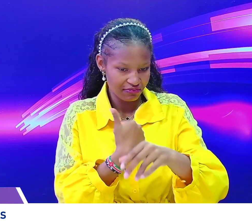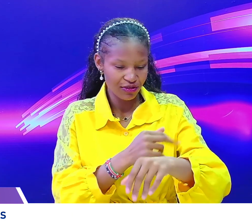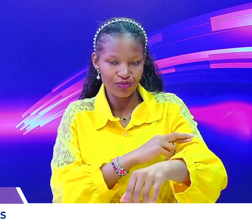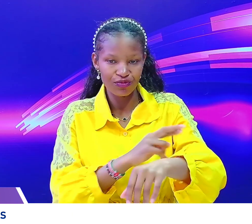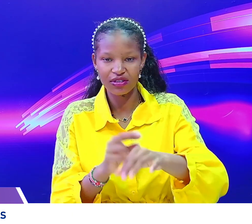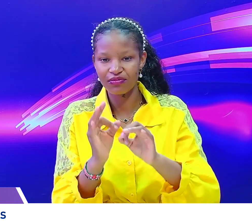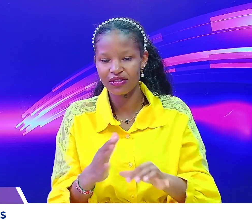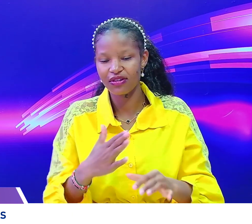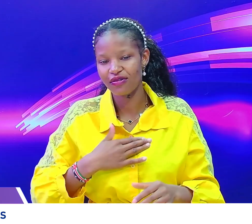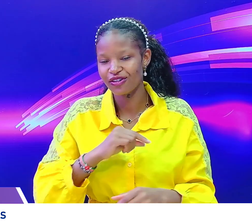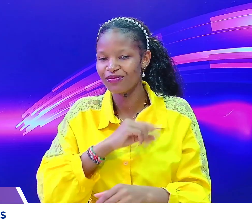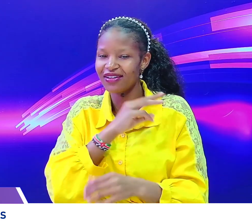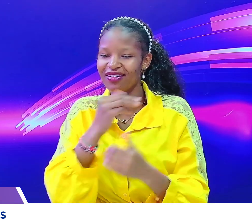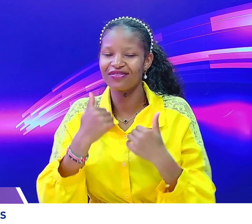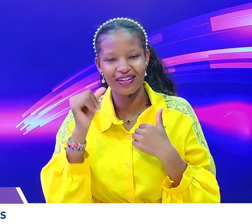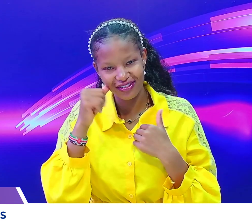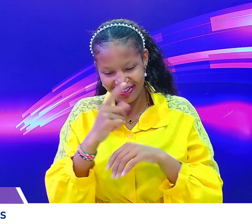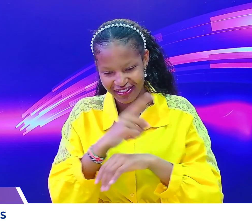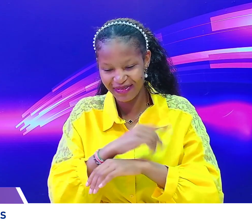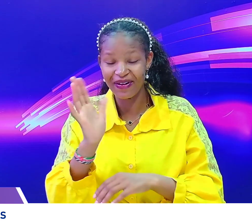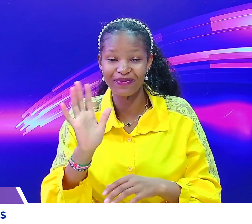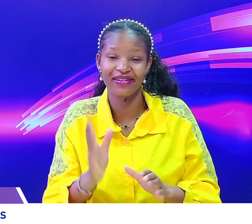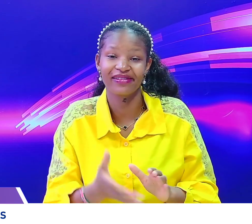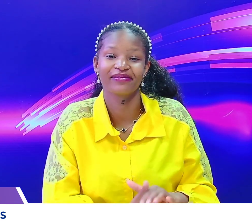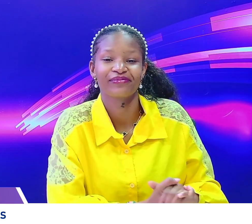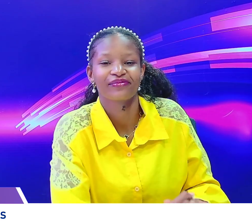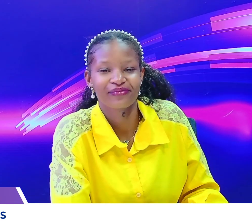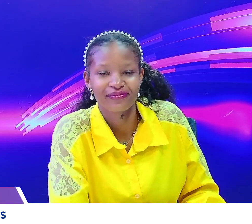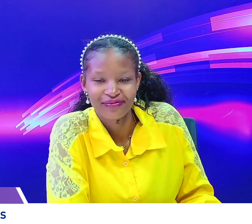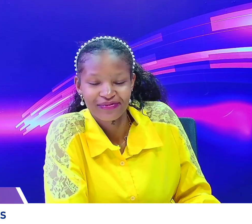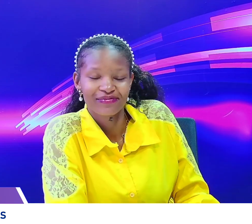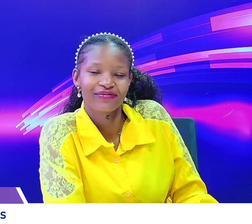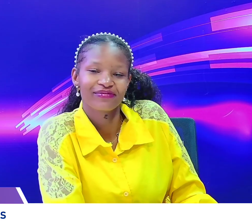I have been your host, Ruth Werimo, and sign language interpreter. The voicing is Gideon Minor. Enjoy your day and bye-bye.